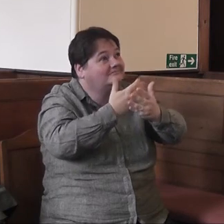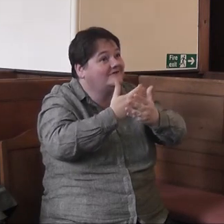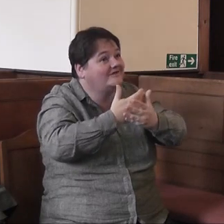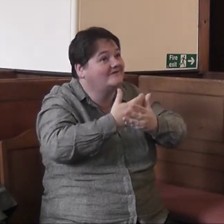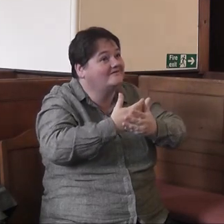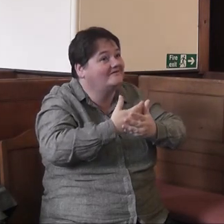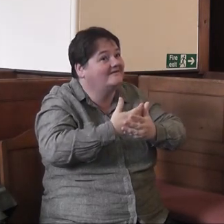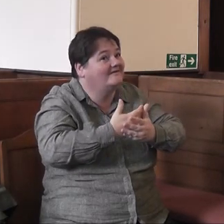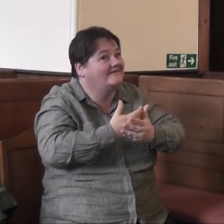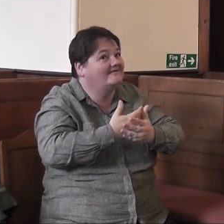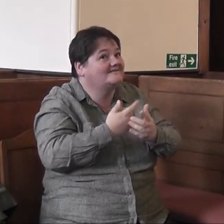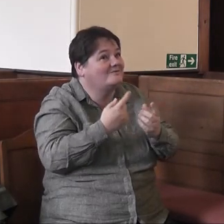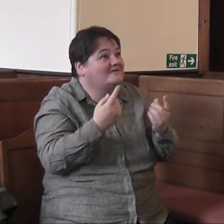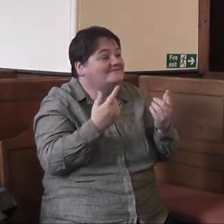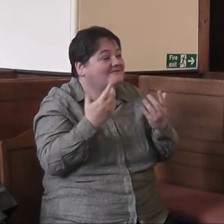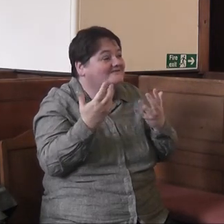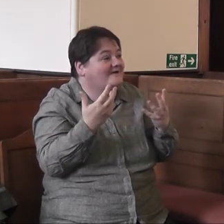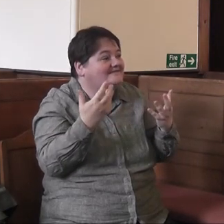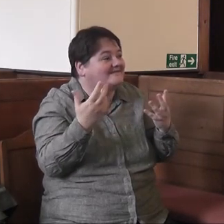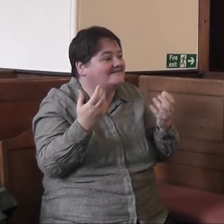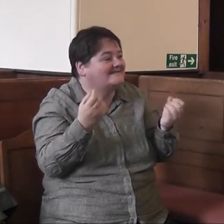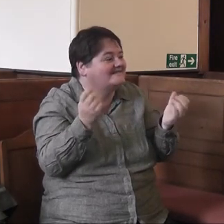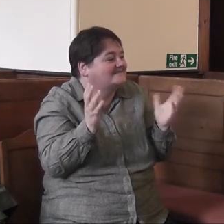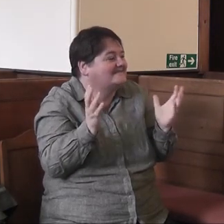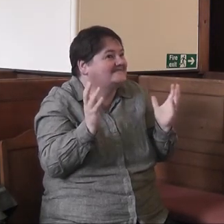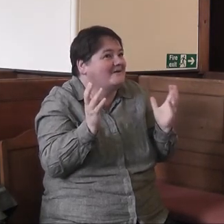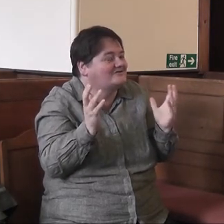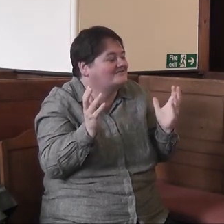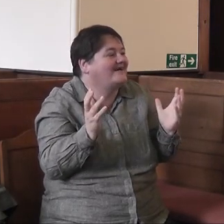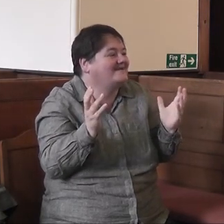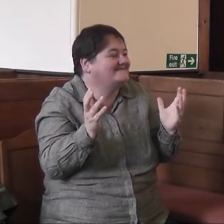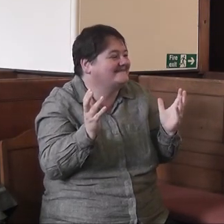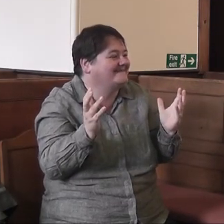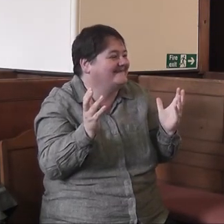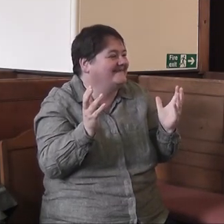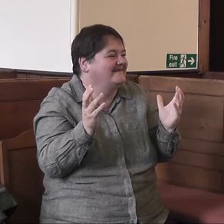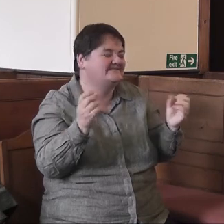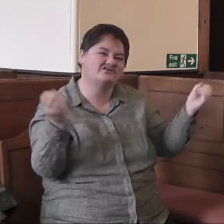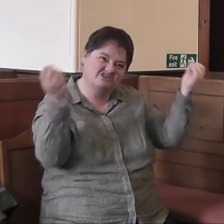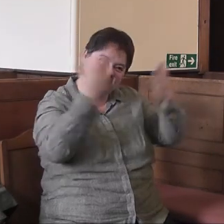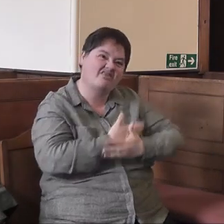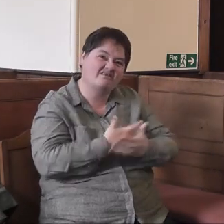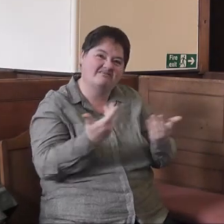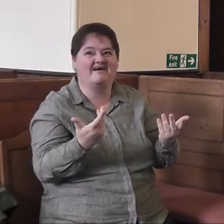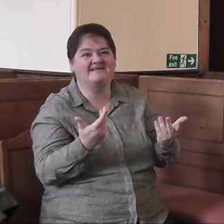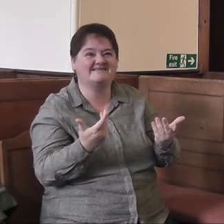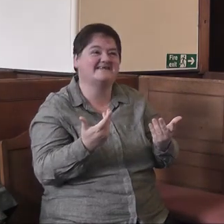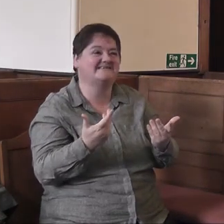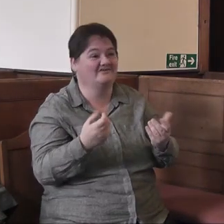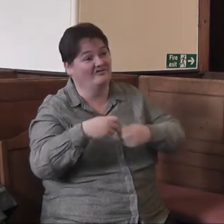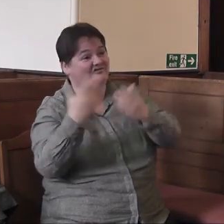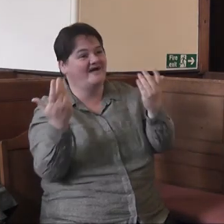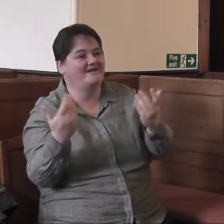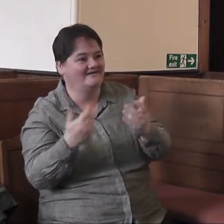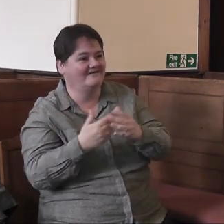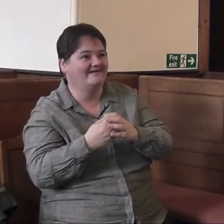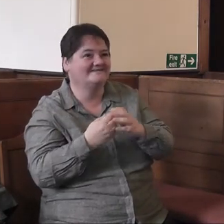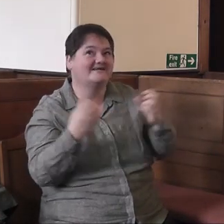you know, there's a wonderment about it. It's a special night. It's not just night as in not day, it's kind of